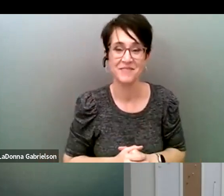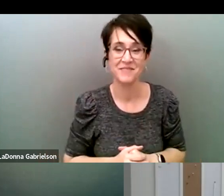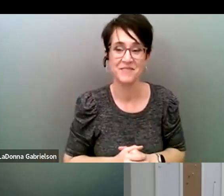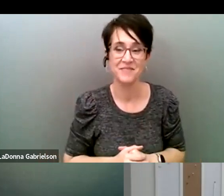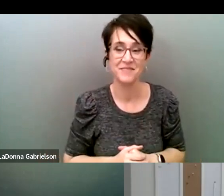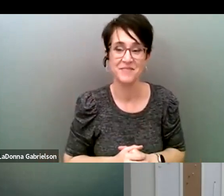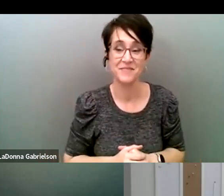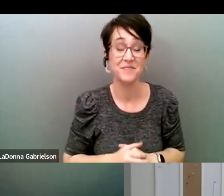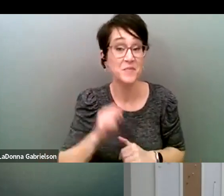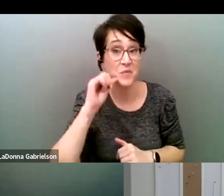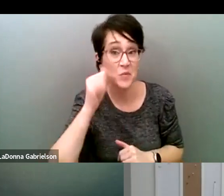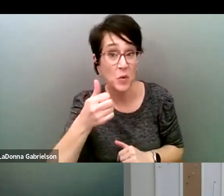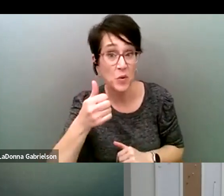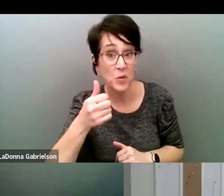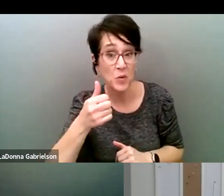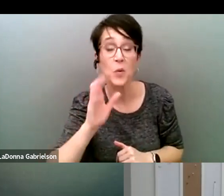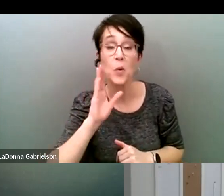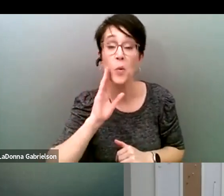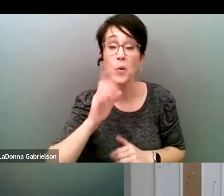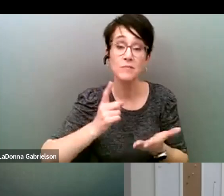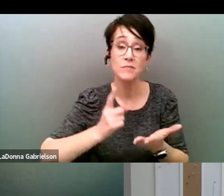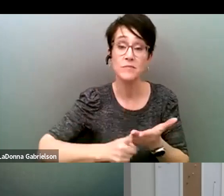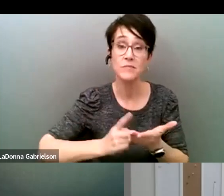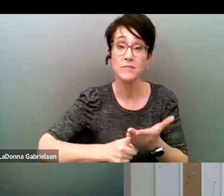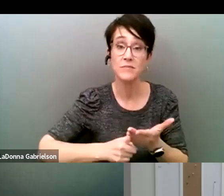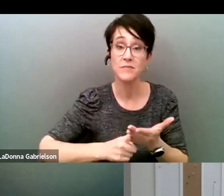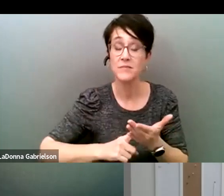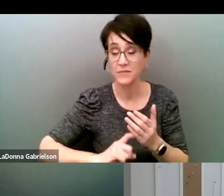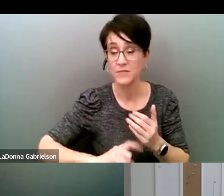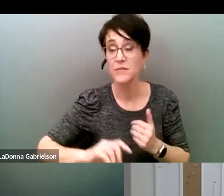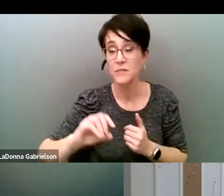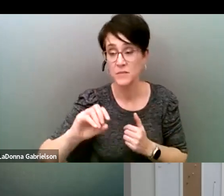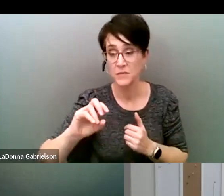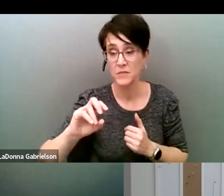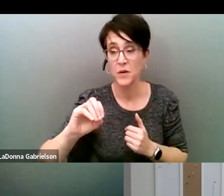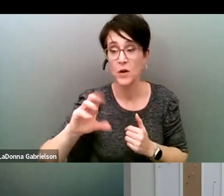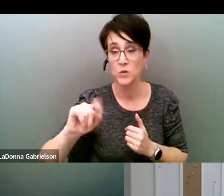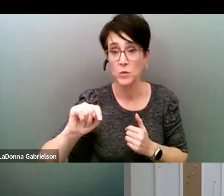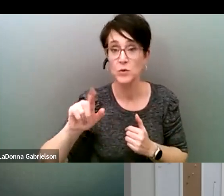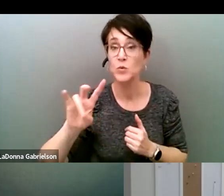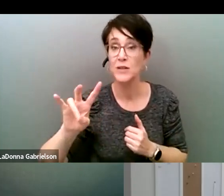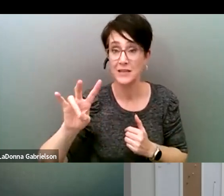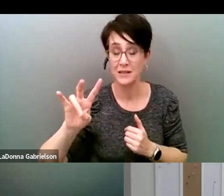So tomorrow on the 27th,